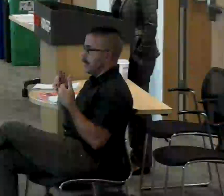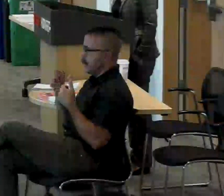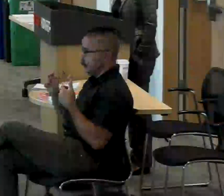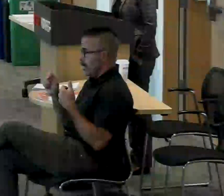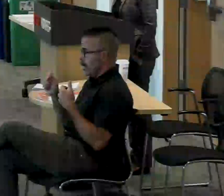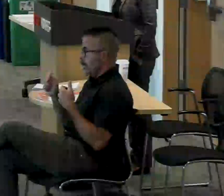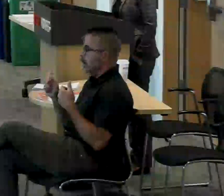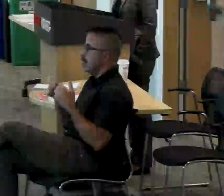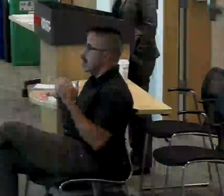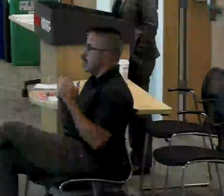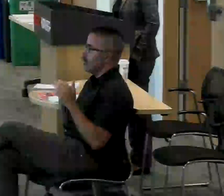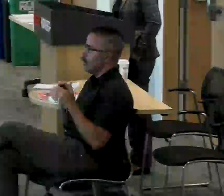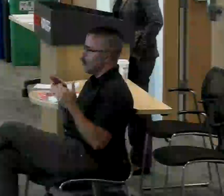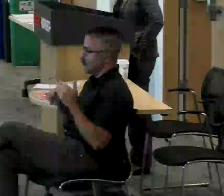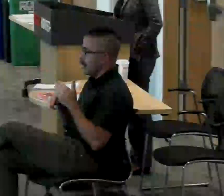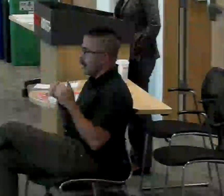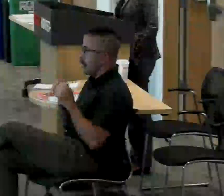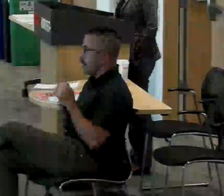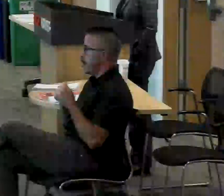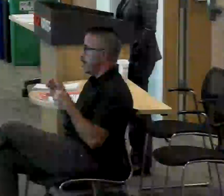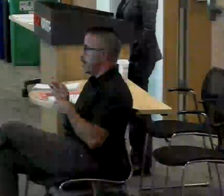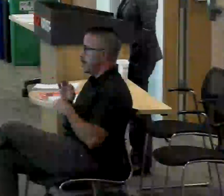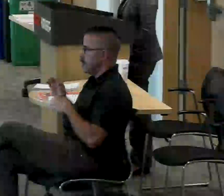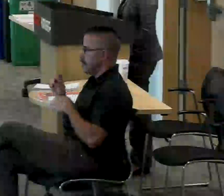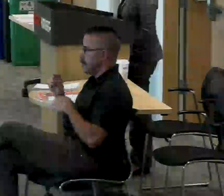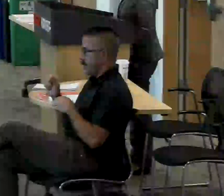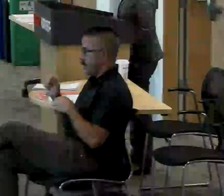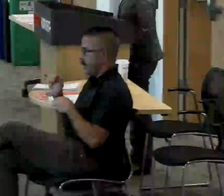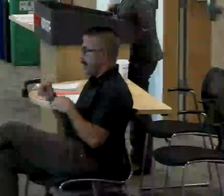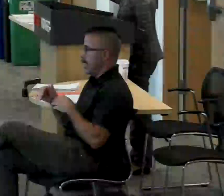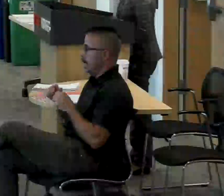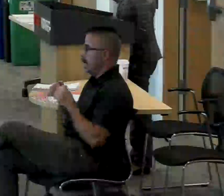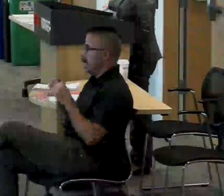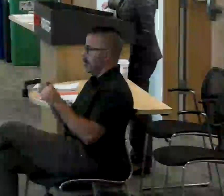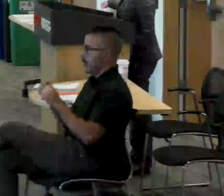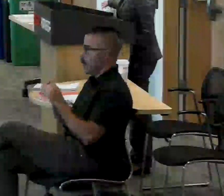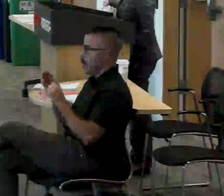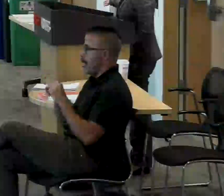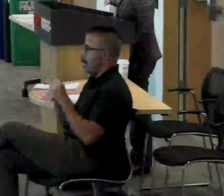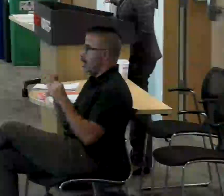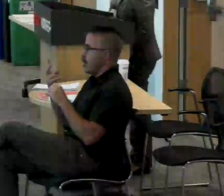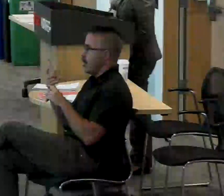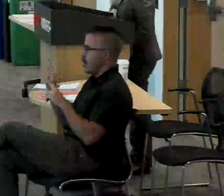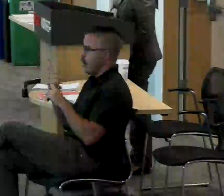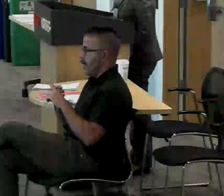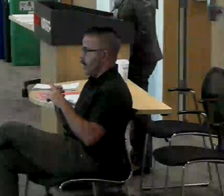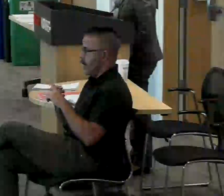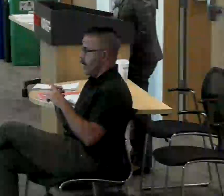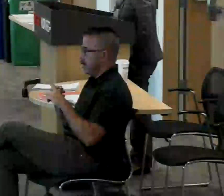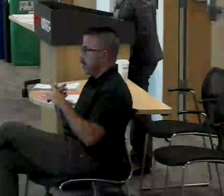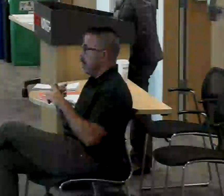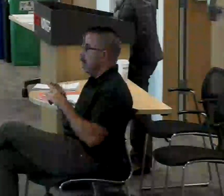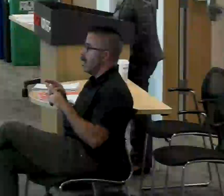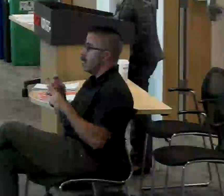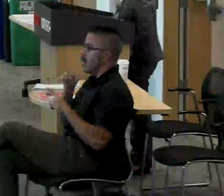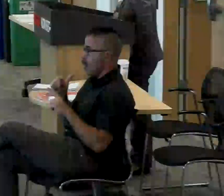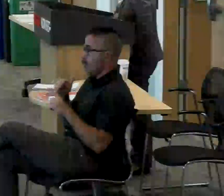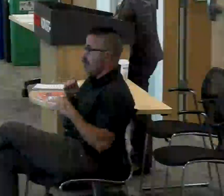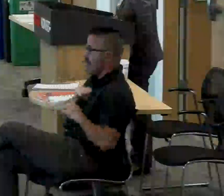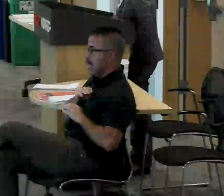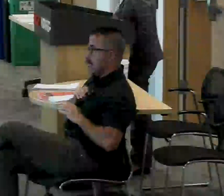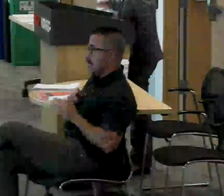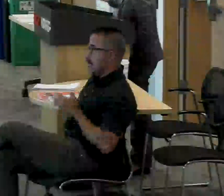functional limitations that are expected to last no less than 12 months, and yet you don't meet eligibility criteria for SSI